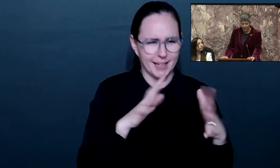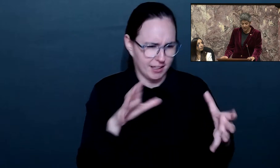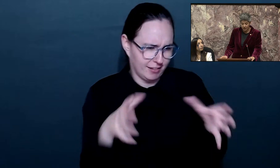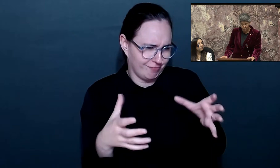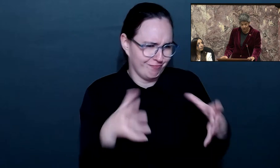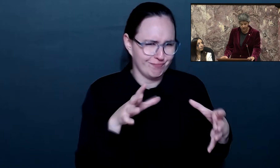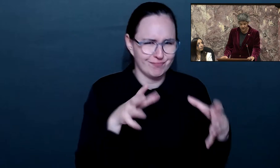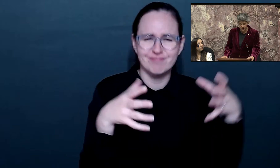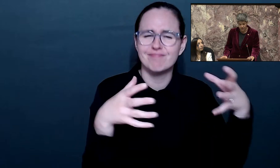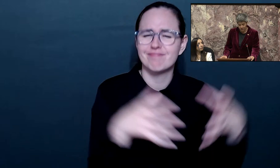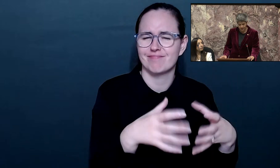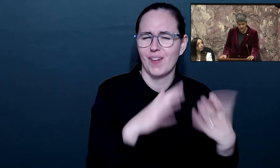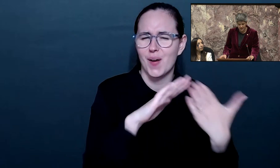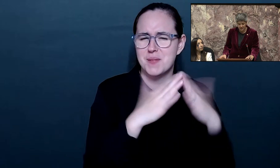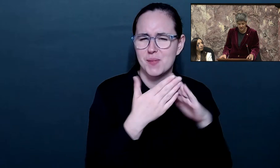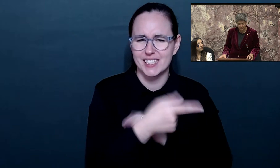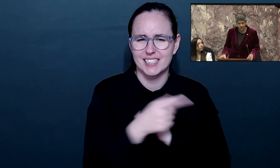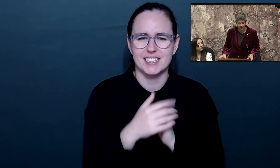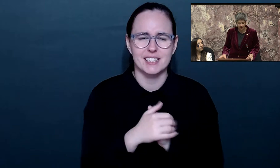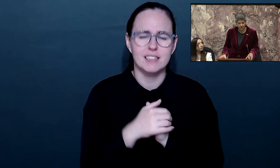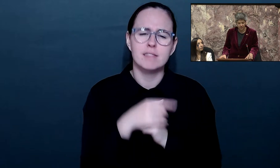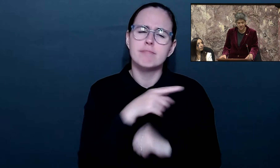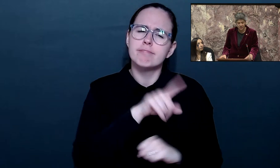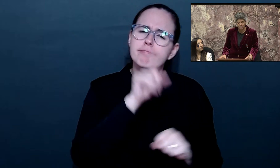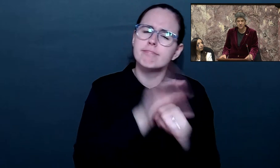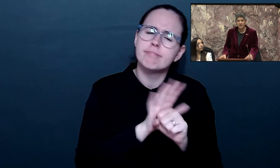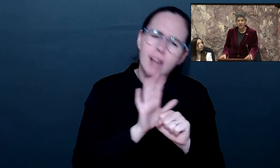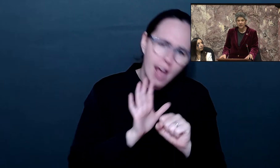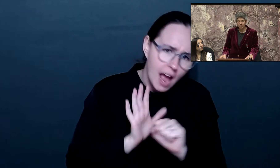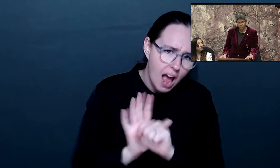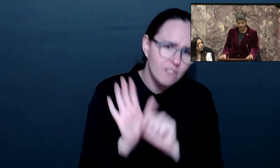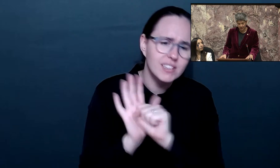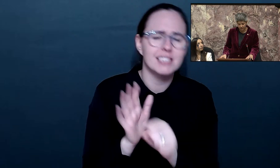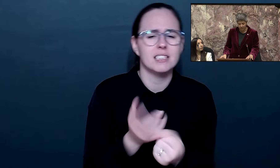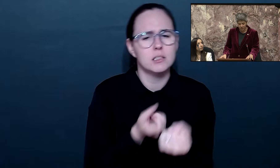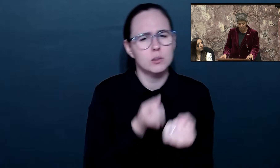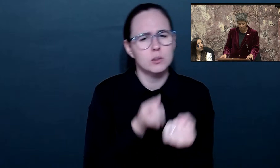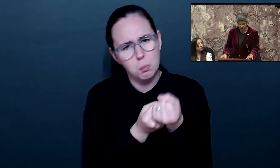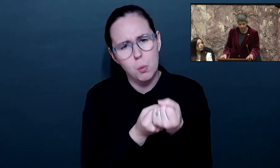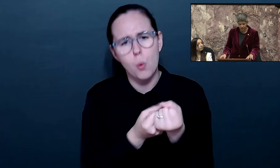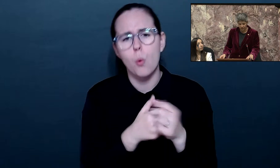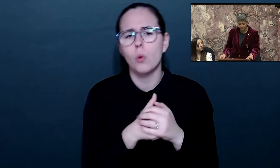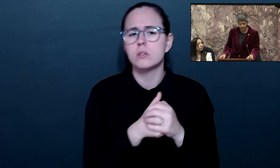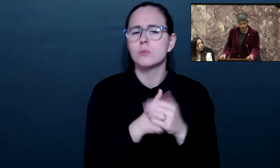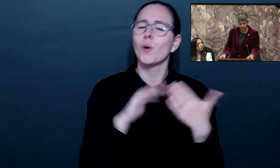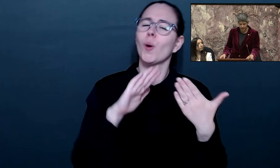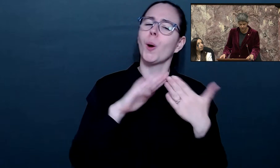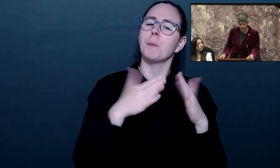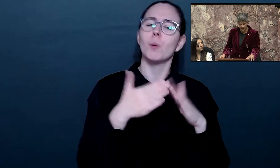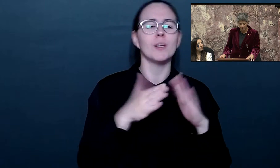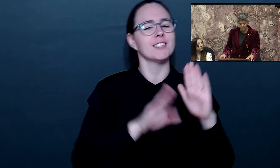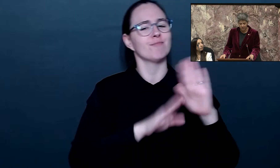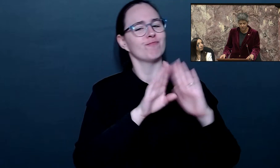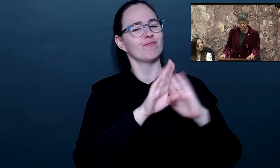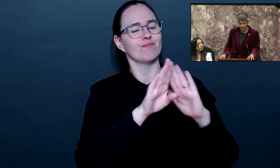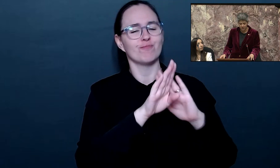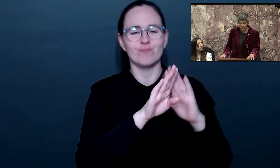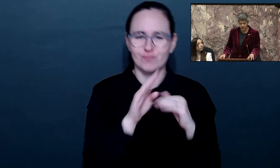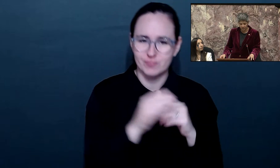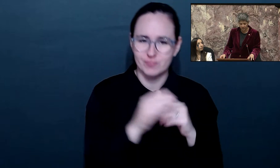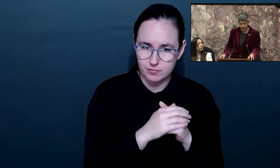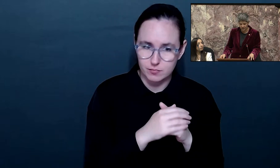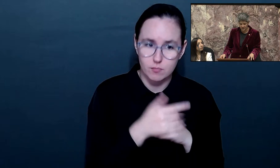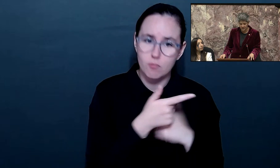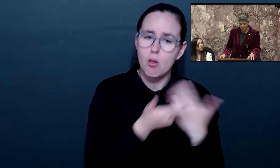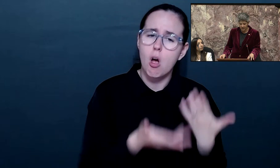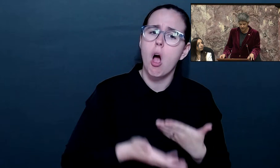building. They offer essential services tailored to vulnerable seniors, including information referral, digital literacy, emergency response